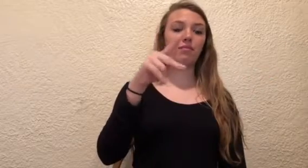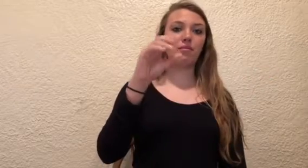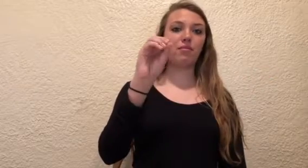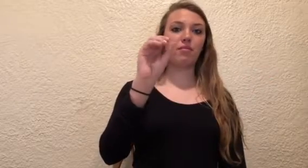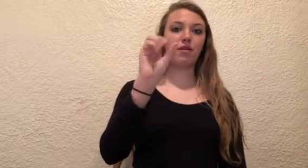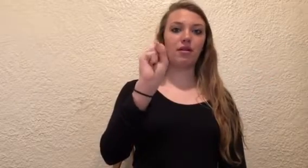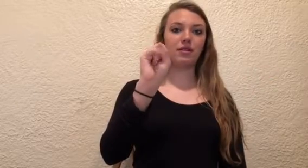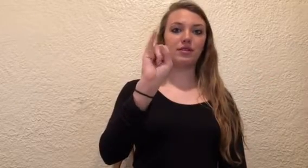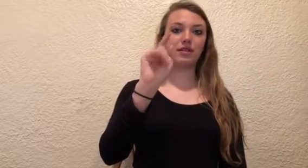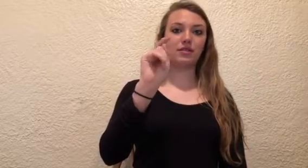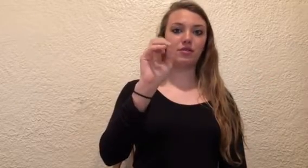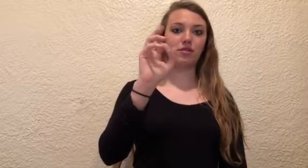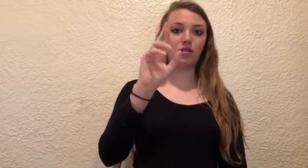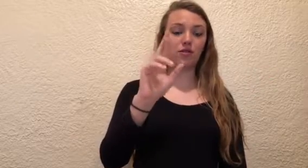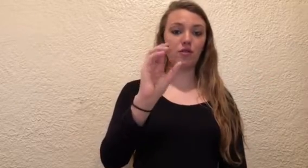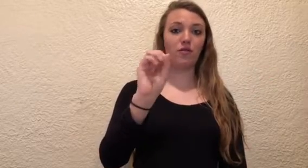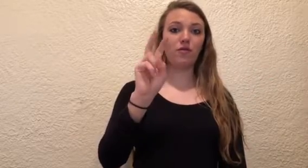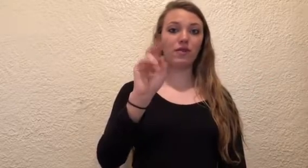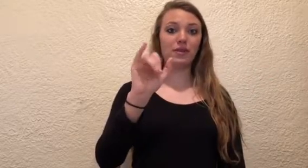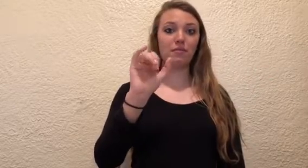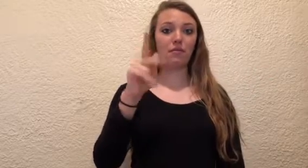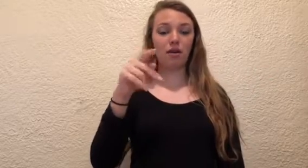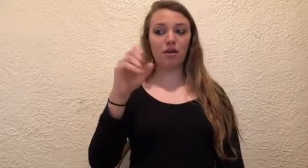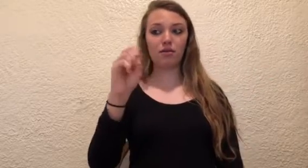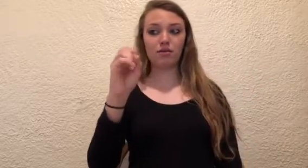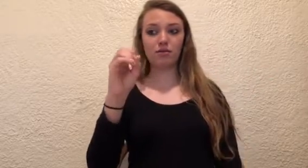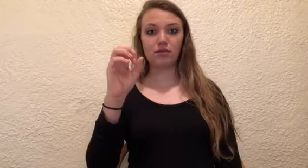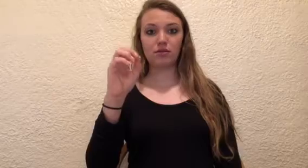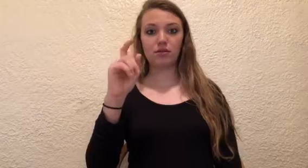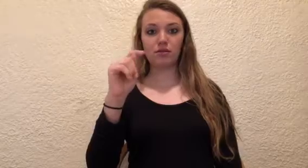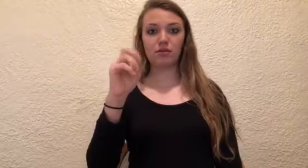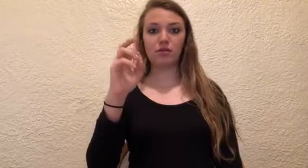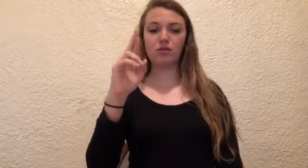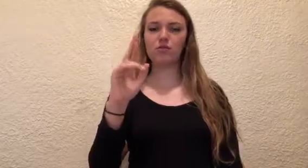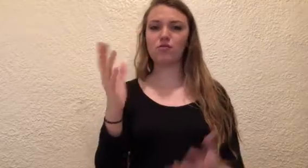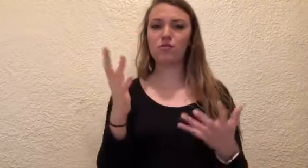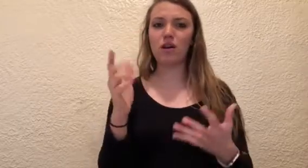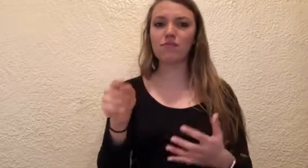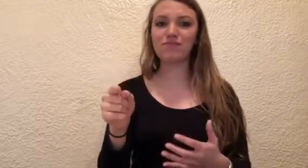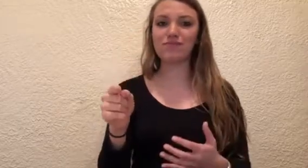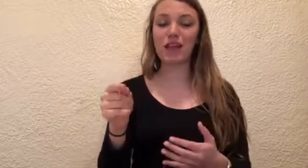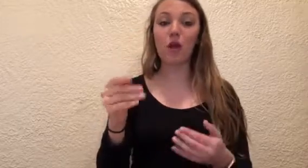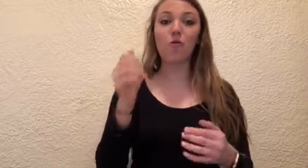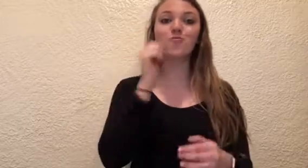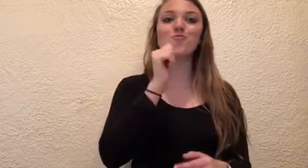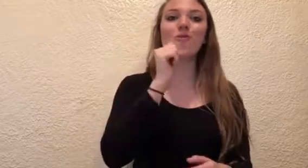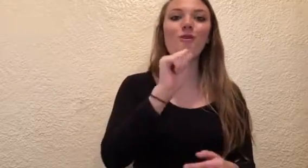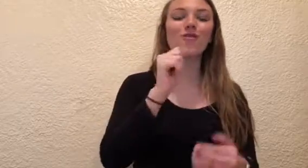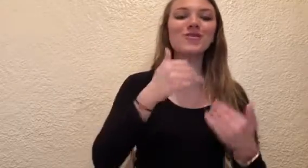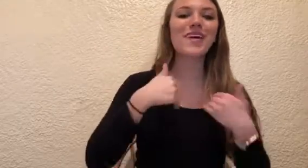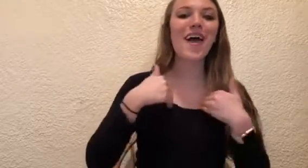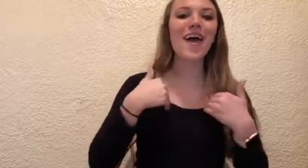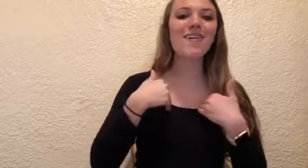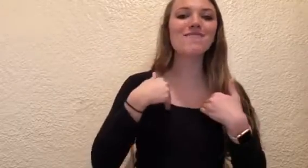And this is an ovipositor. What that does, that's on females. And it's a tube. And what that tube